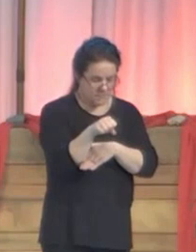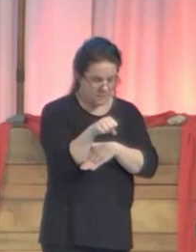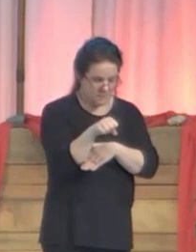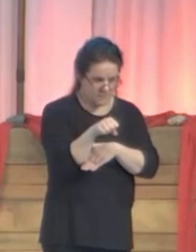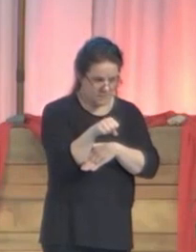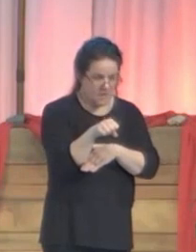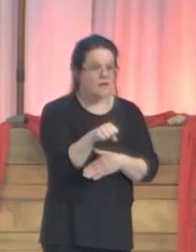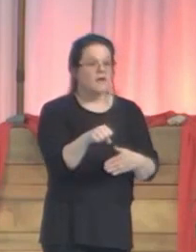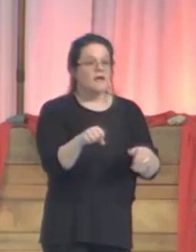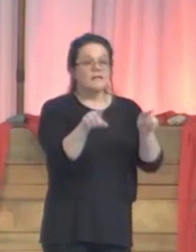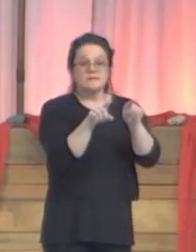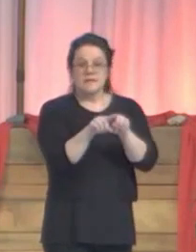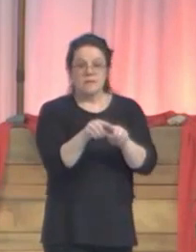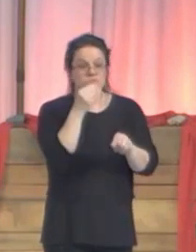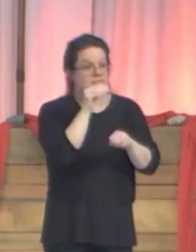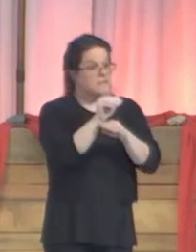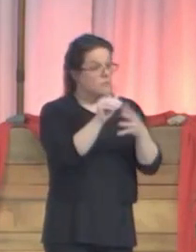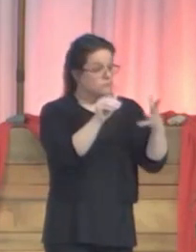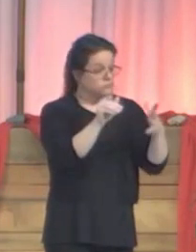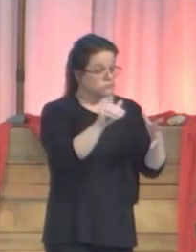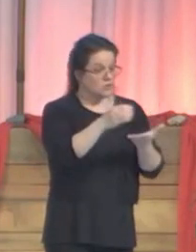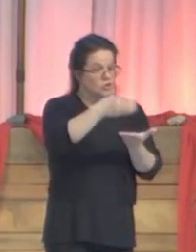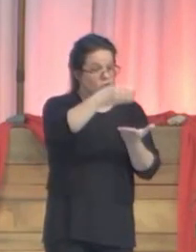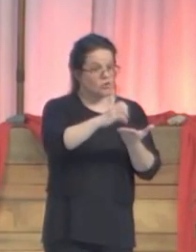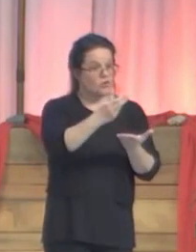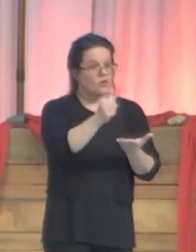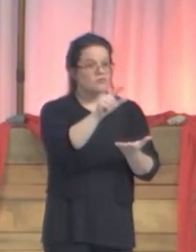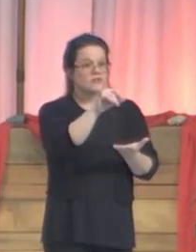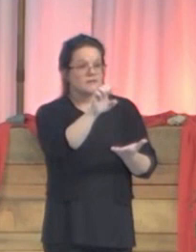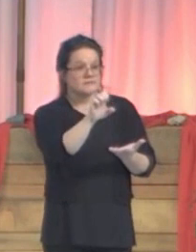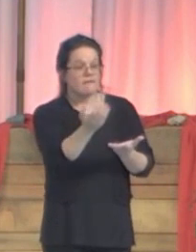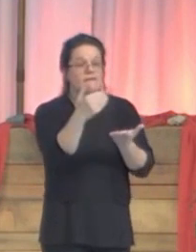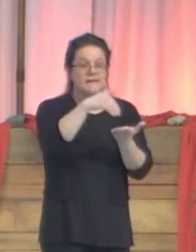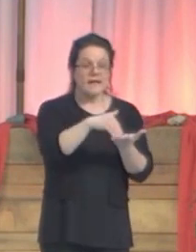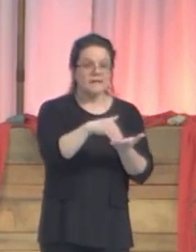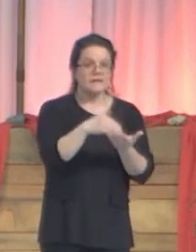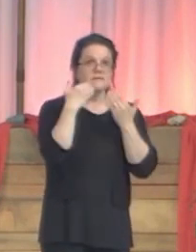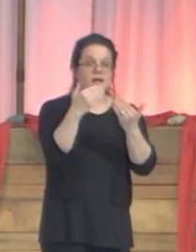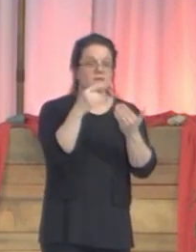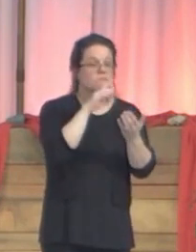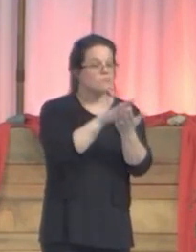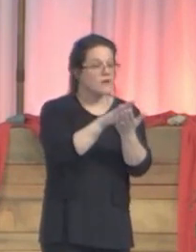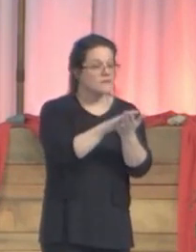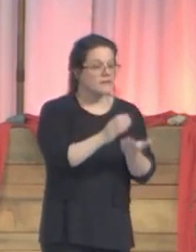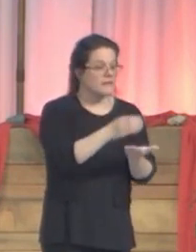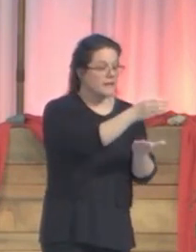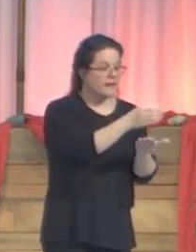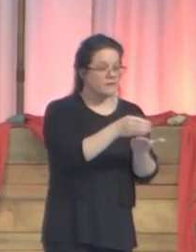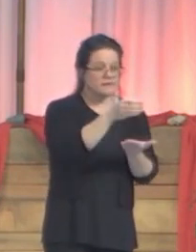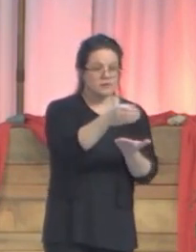a... And in a like manner, when the supper was ended, he took the chalice again, giving you thanks and praise. So the chalice, with quotes on